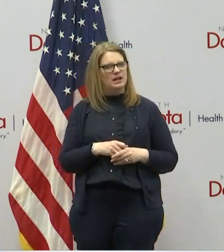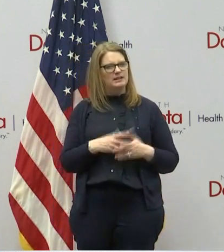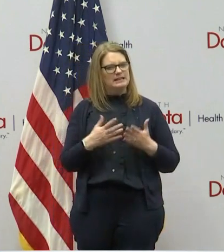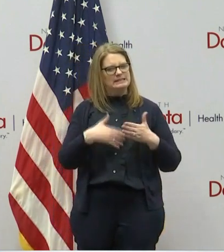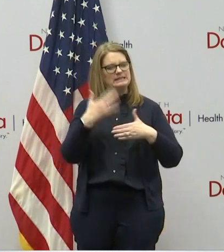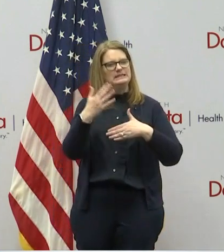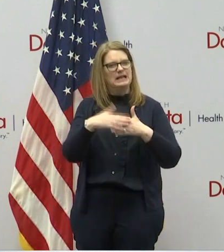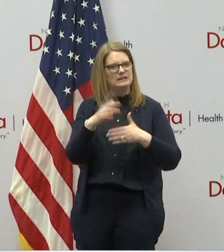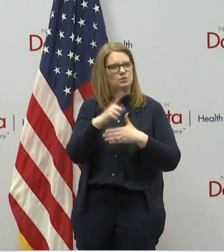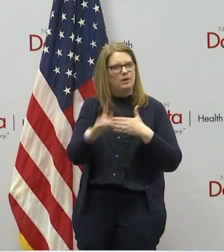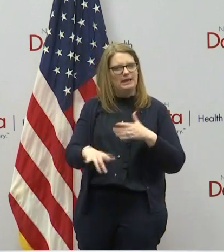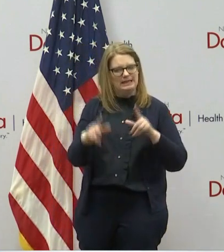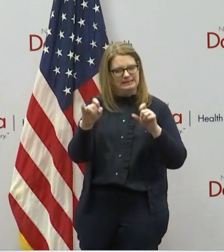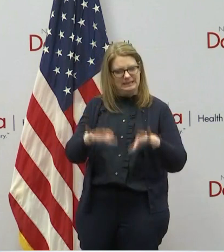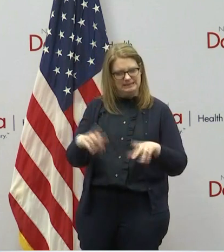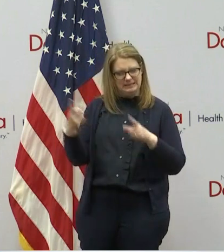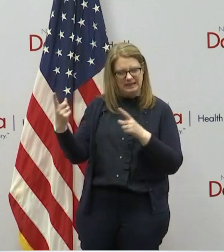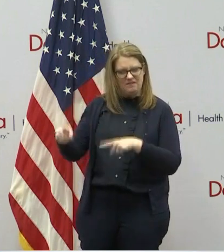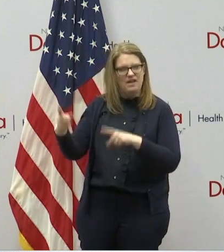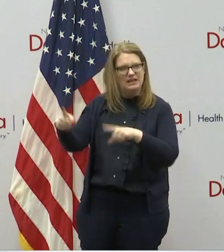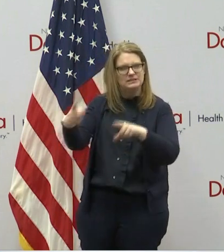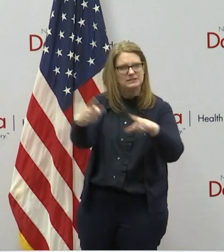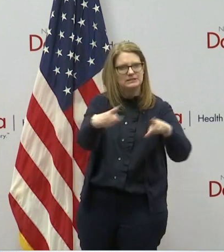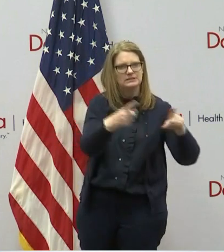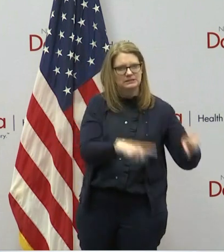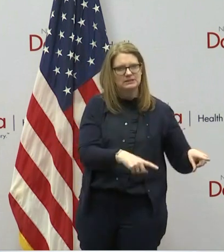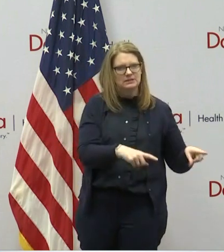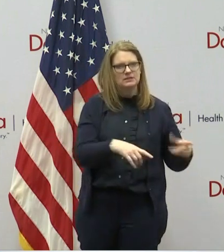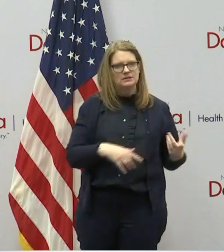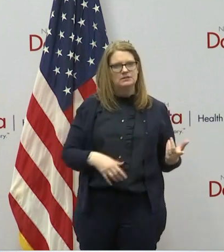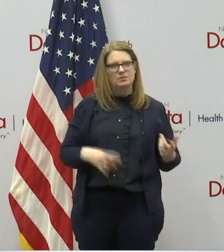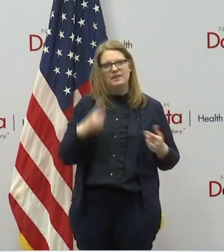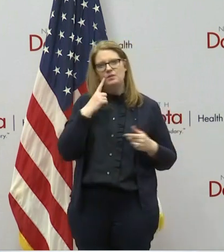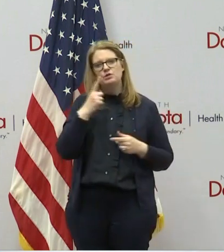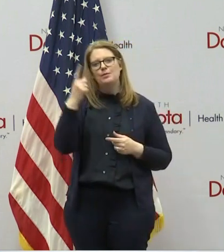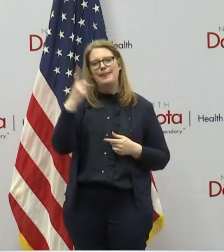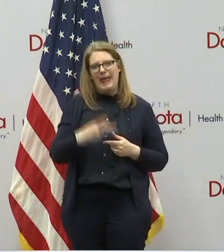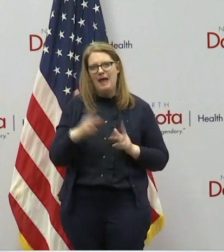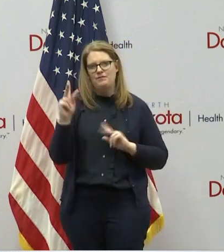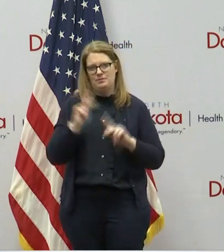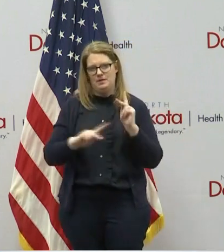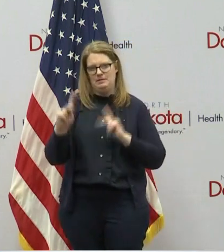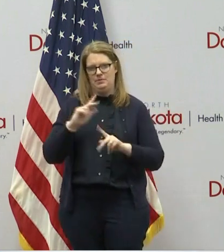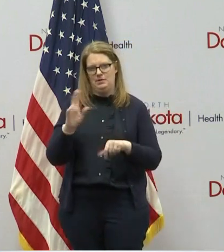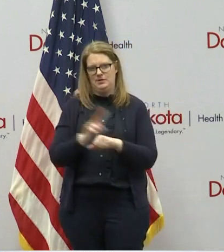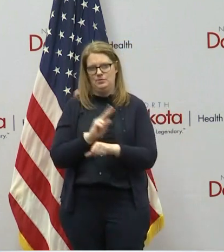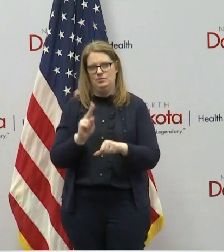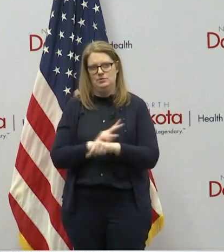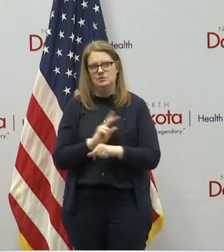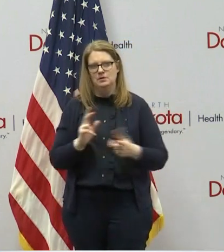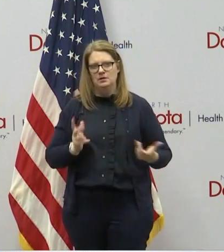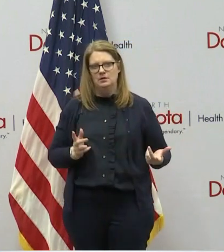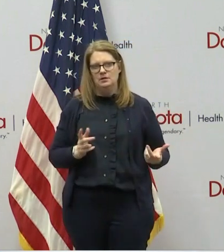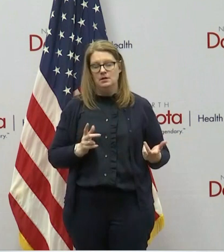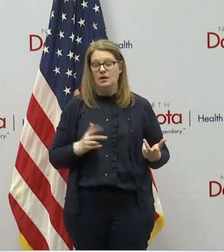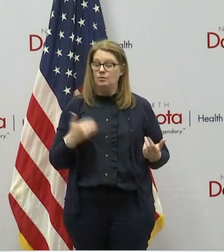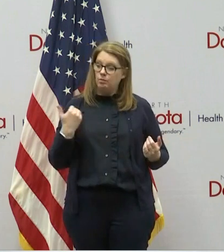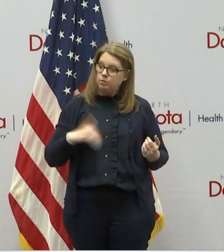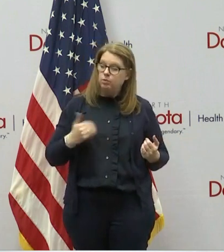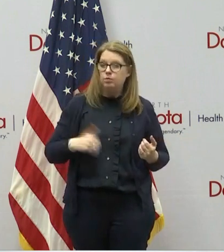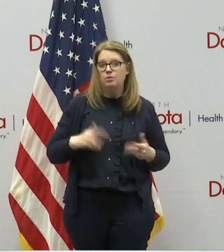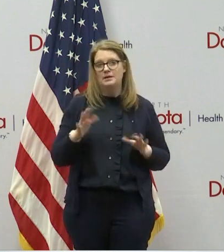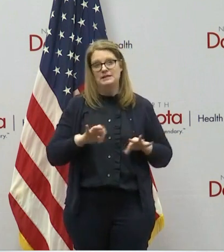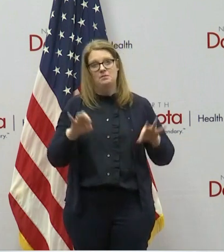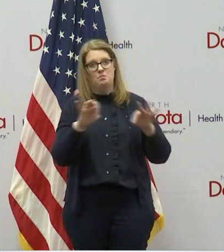able to conduct those events with half the people that we do today. And that's important for efficiency.